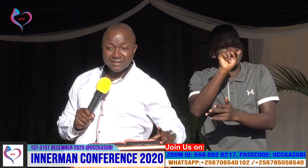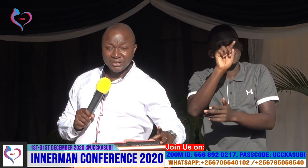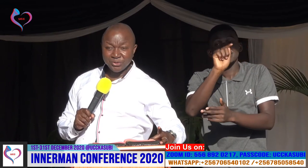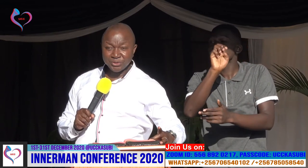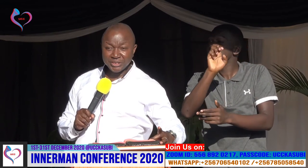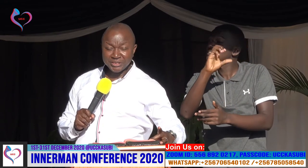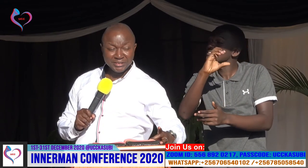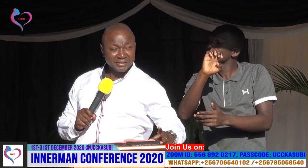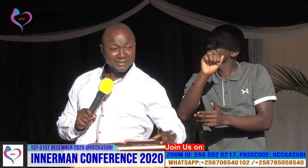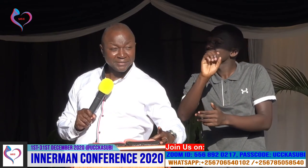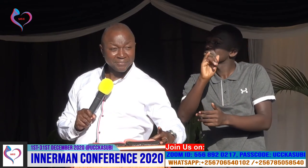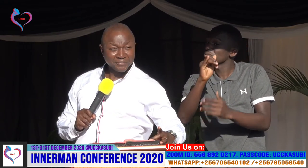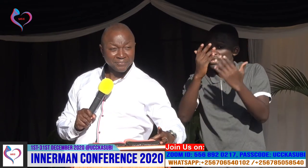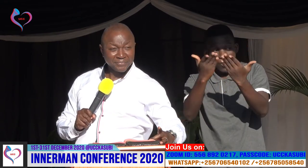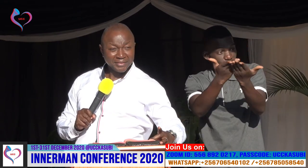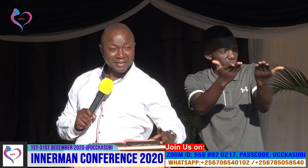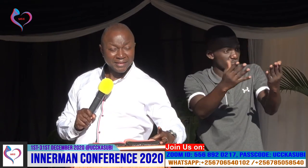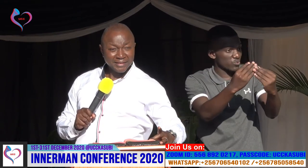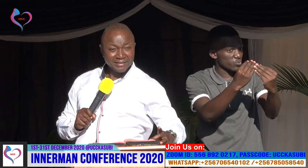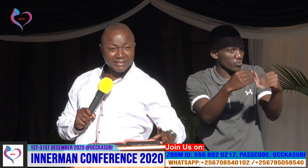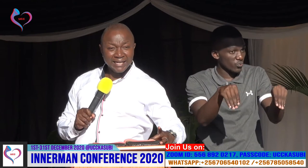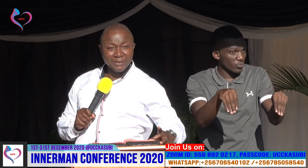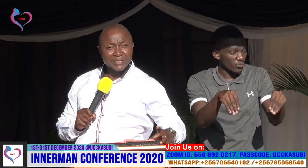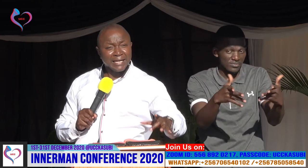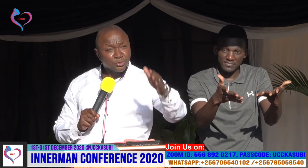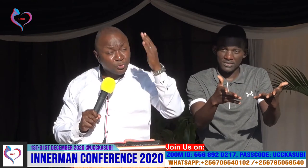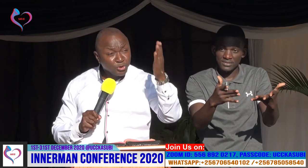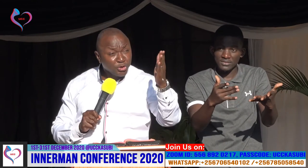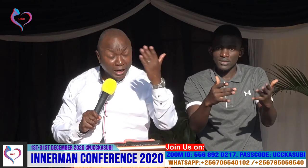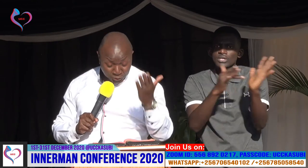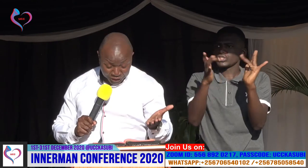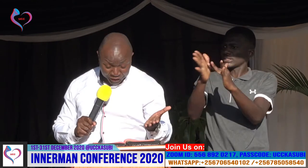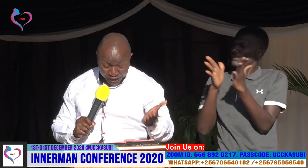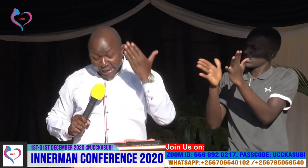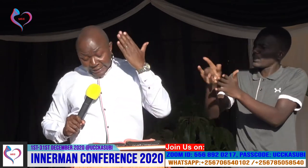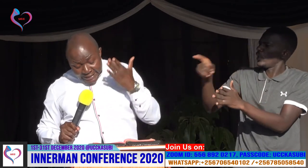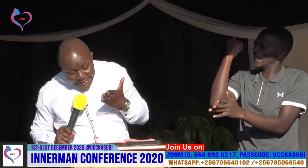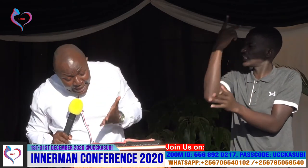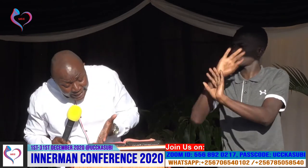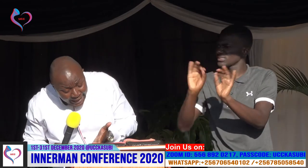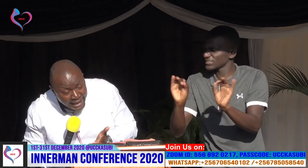ilia. I see you losing it. Ndabanga ochivamu. Telling him, yes, unkunyo nyola totegera.